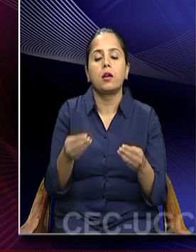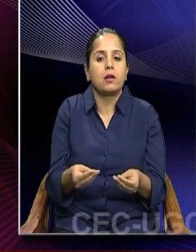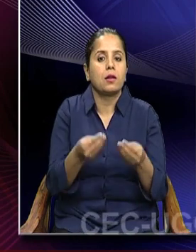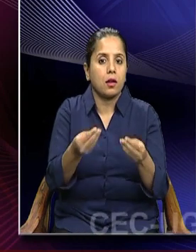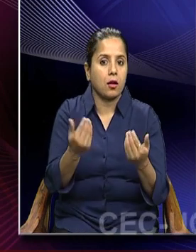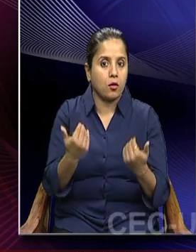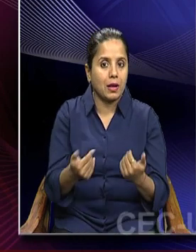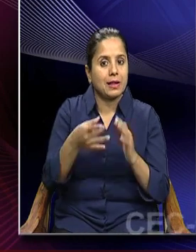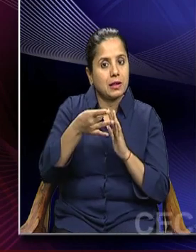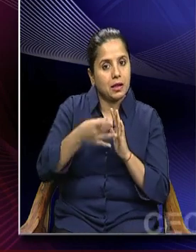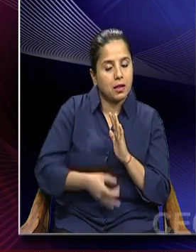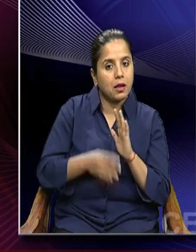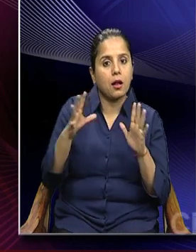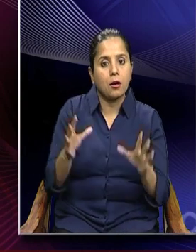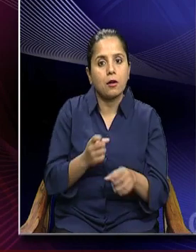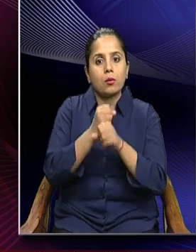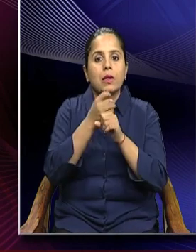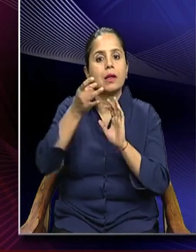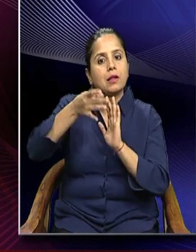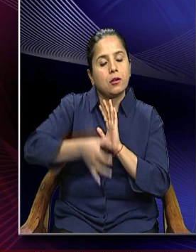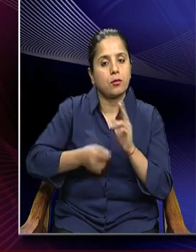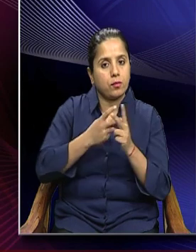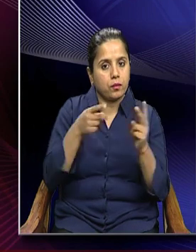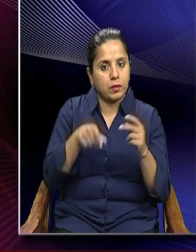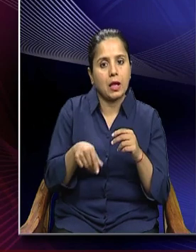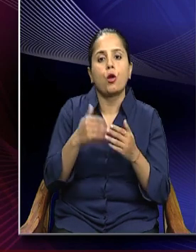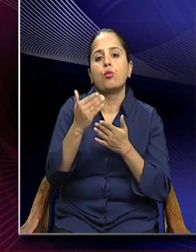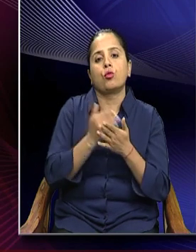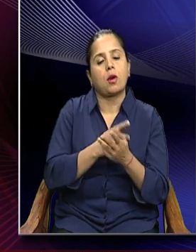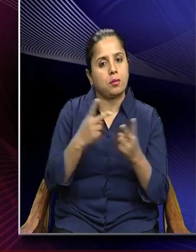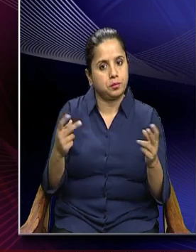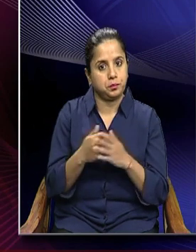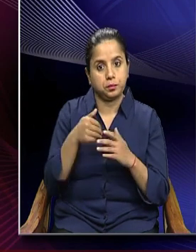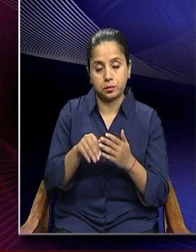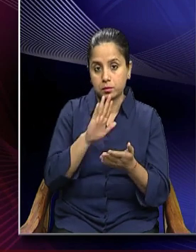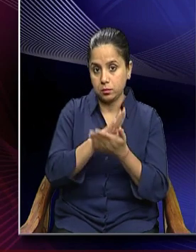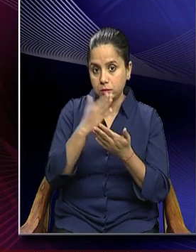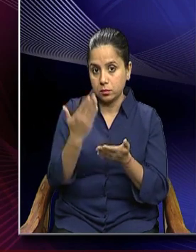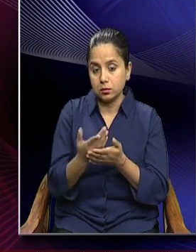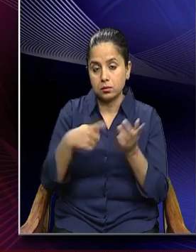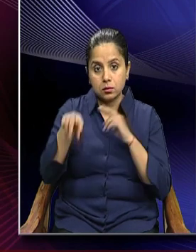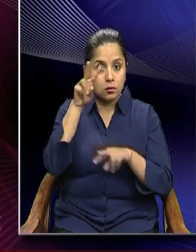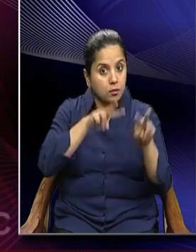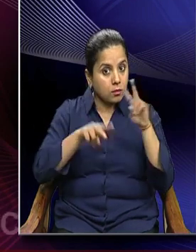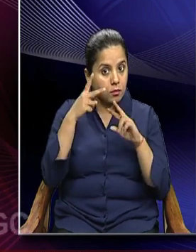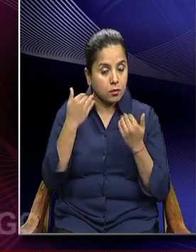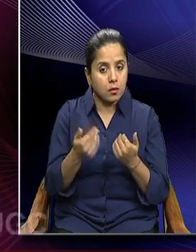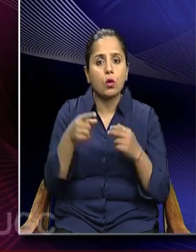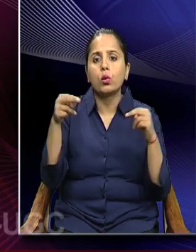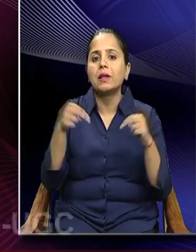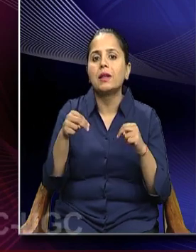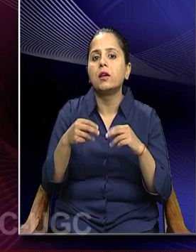providing detailed and comprehensive description of the event. The interpretive character of this